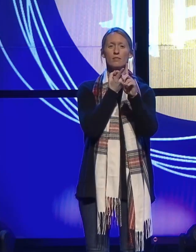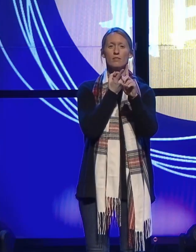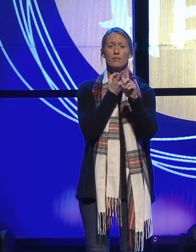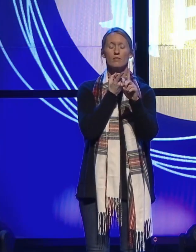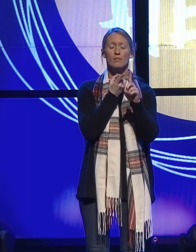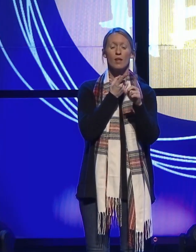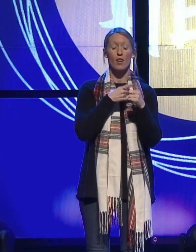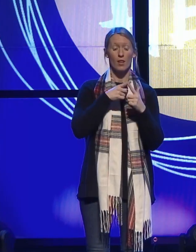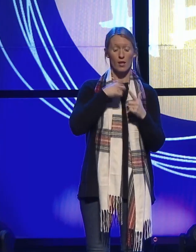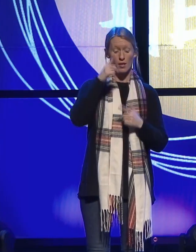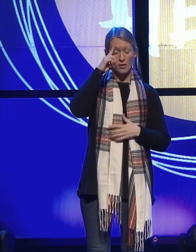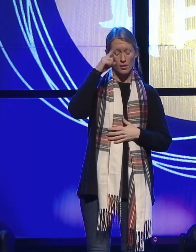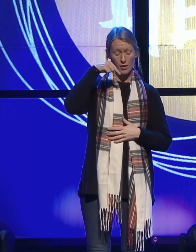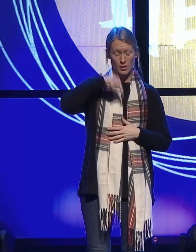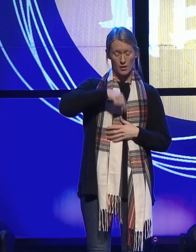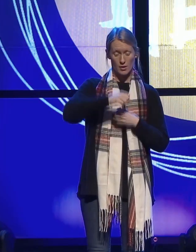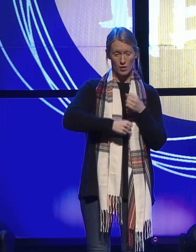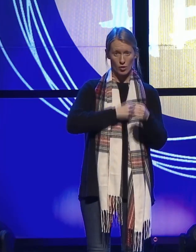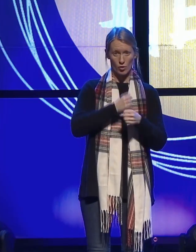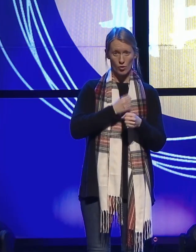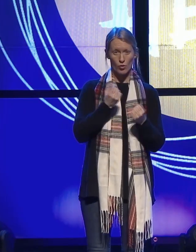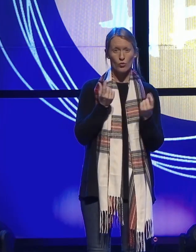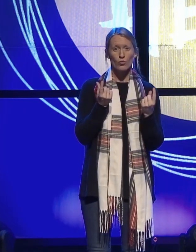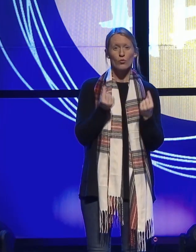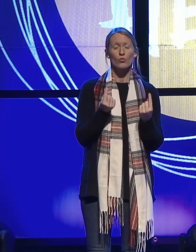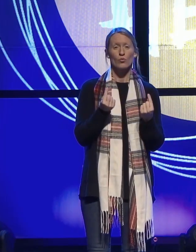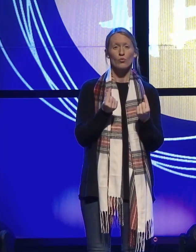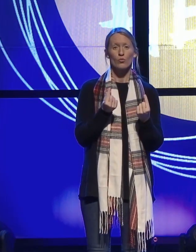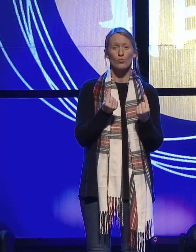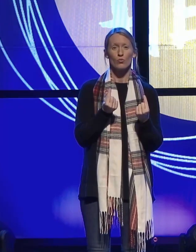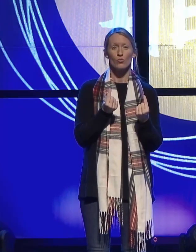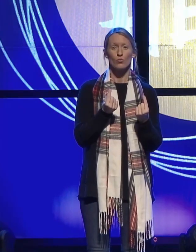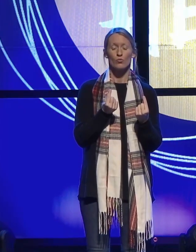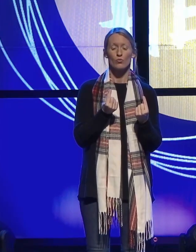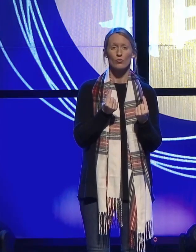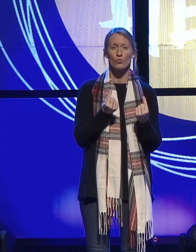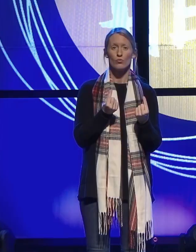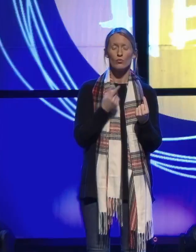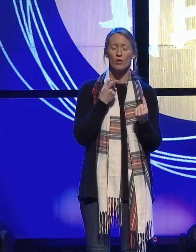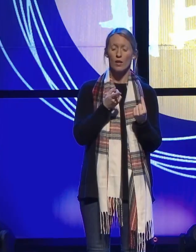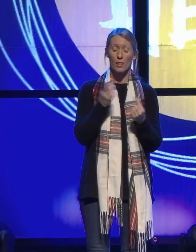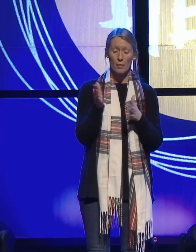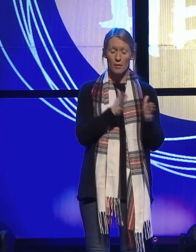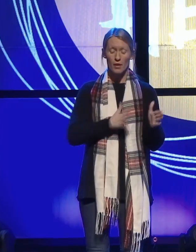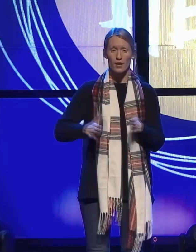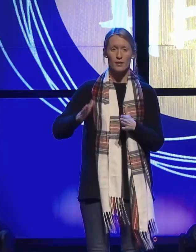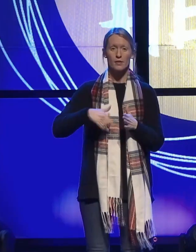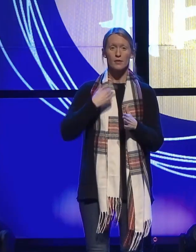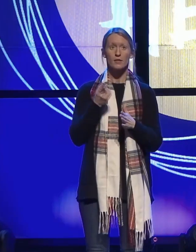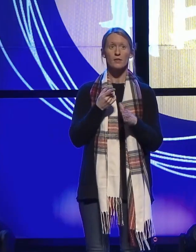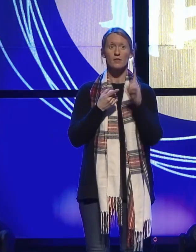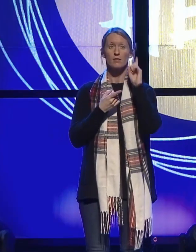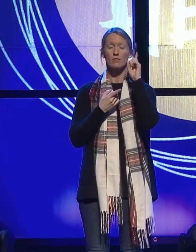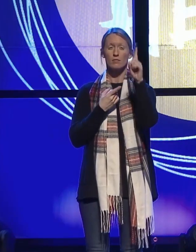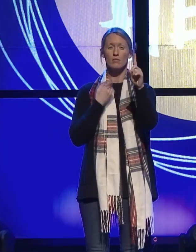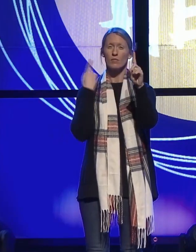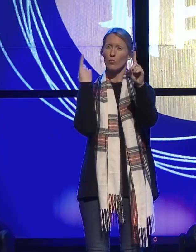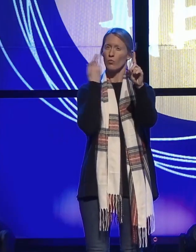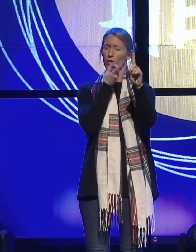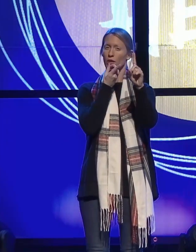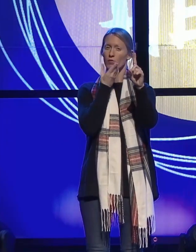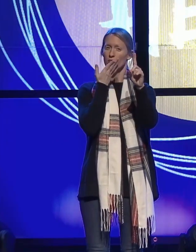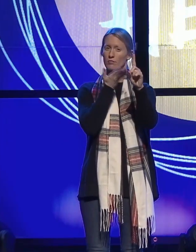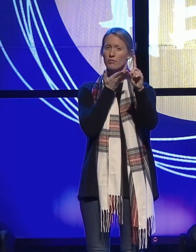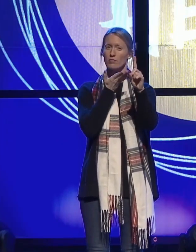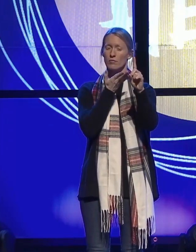year to start me in that direction? What can I do this year? Like get that plan. Like, where's the tower? This is the tower I'm building in my family.